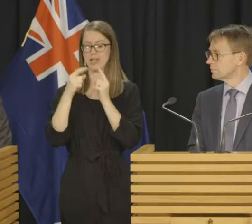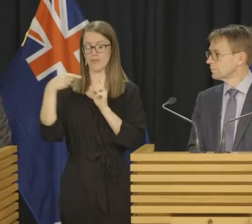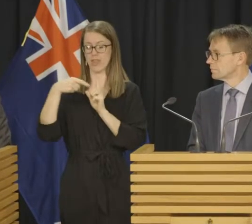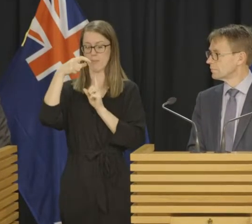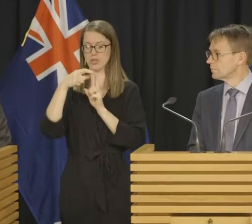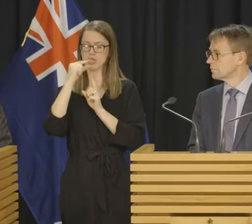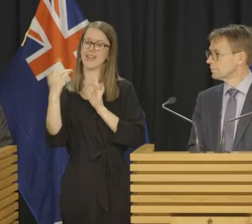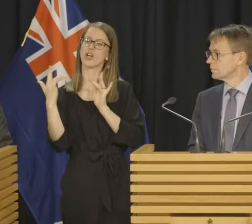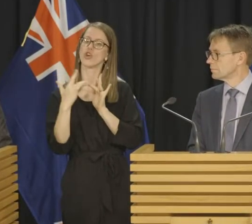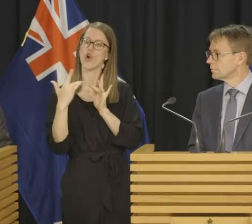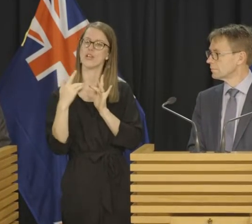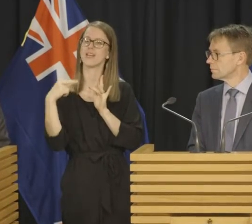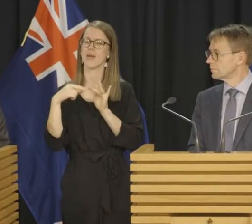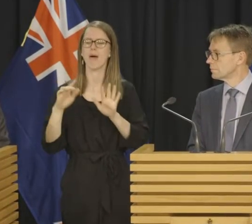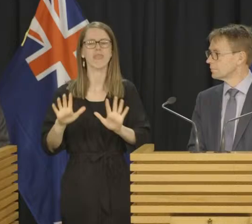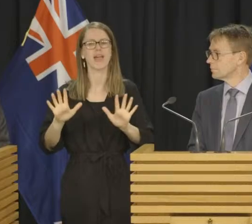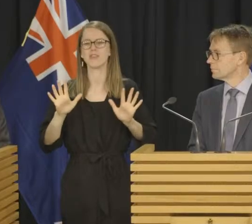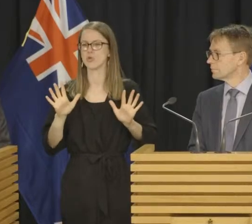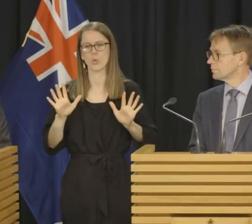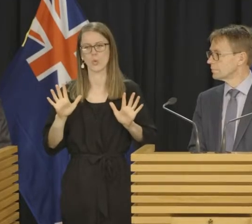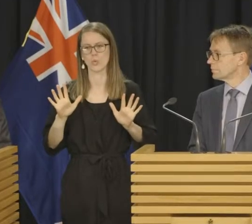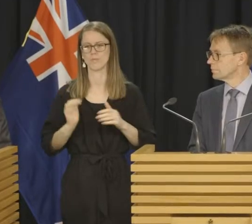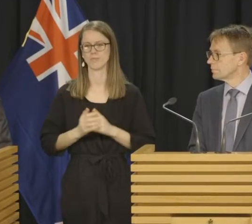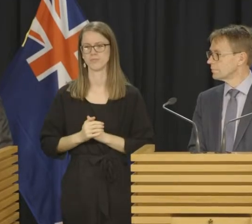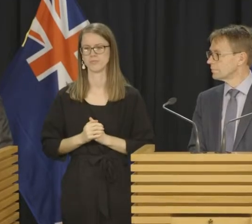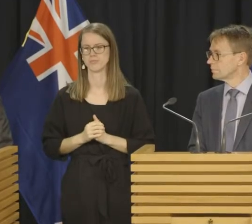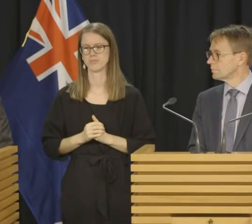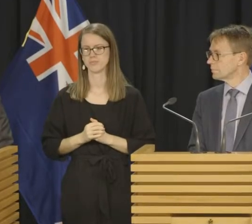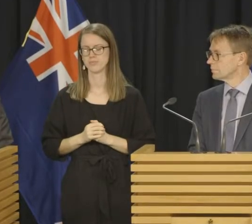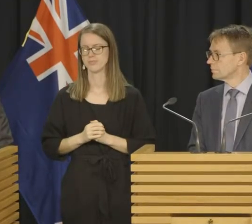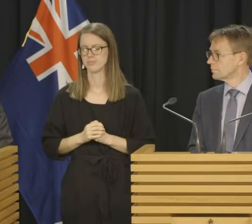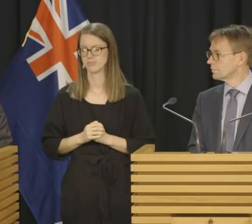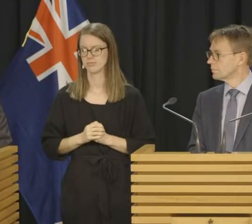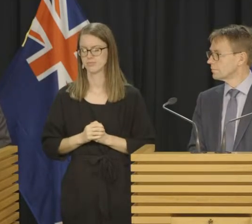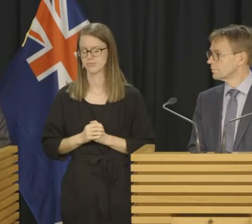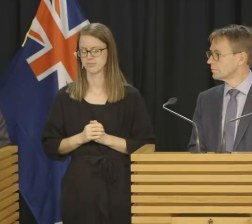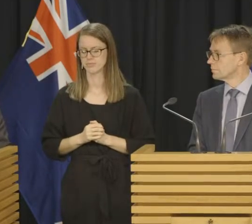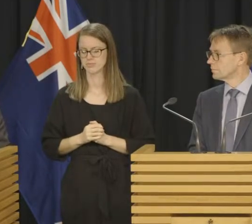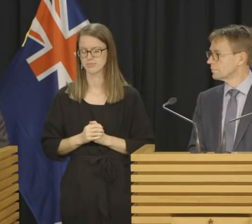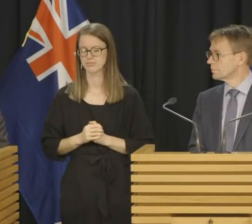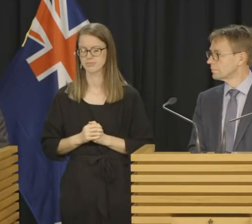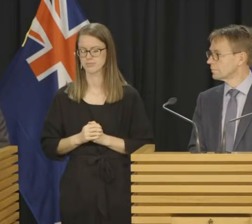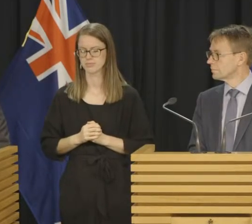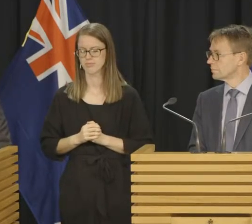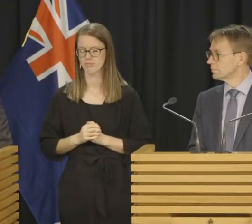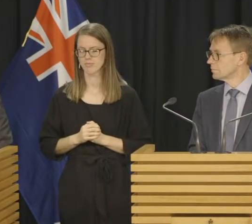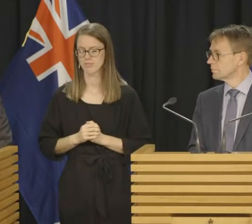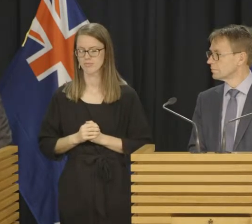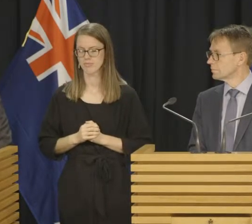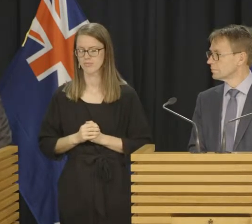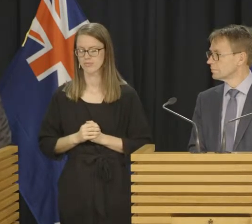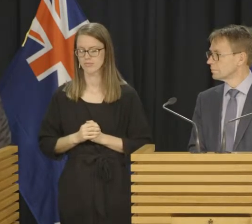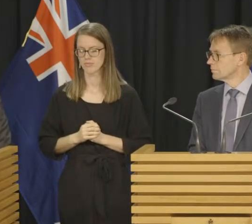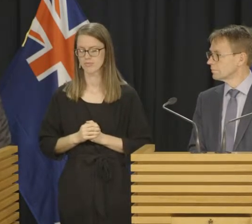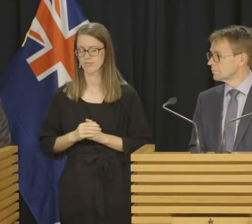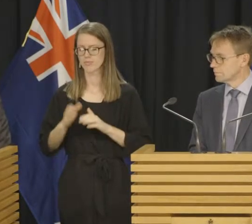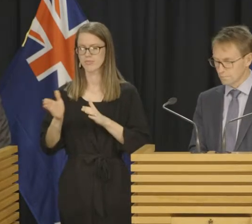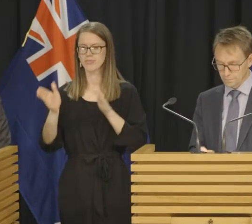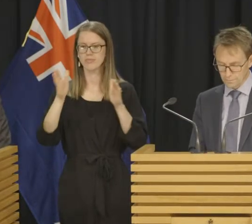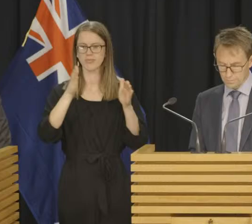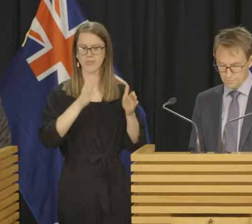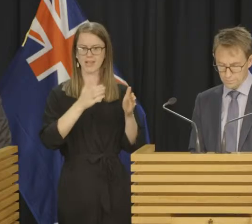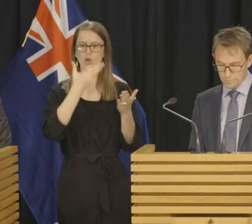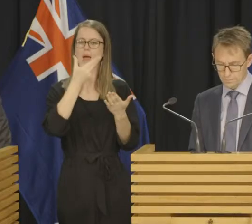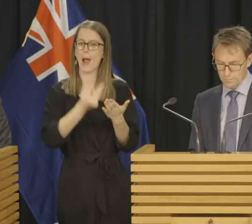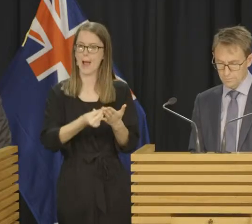and contact tracing is required. In the meantime, we'll continue to develop and use the COVID